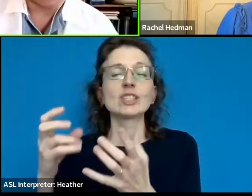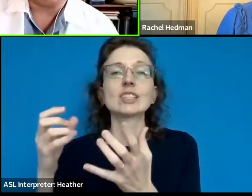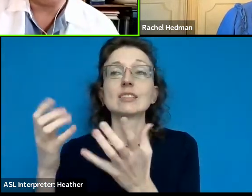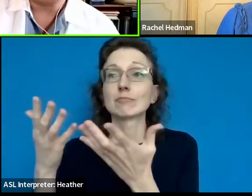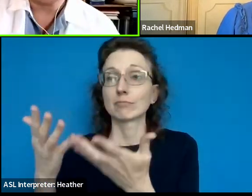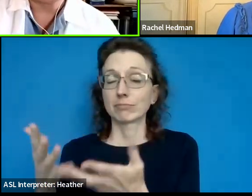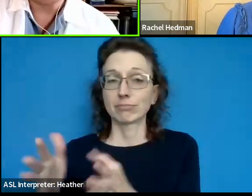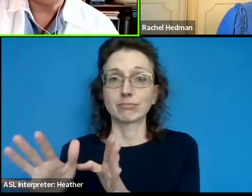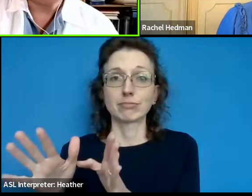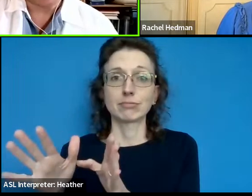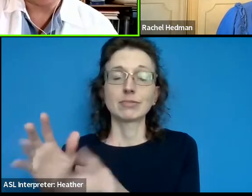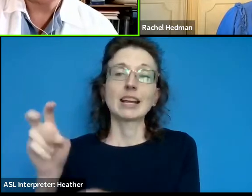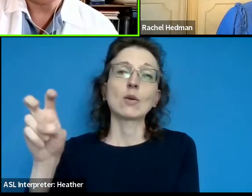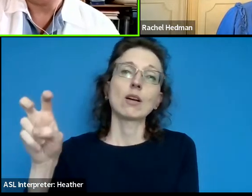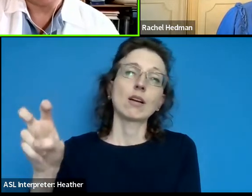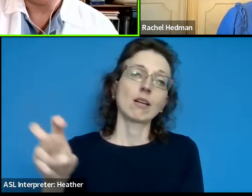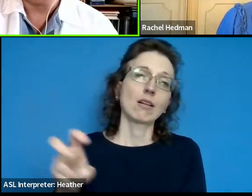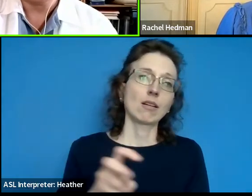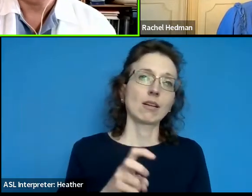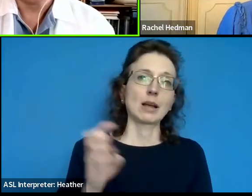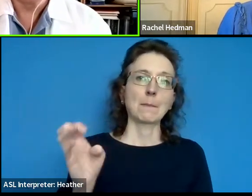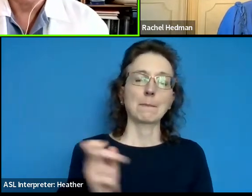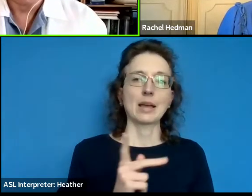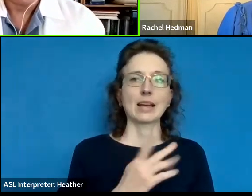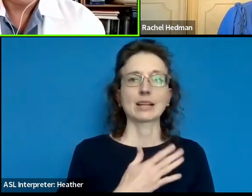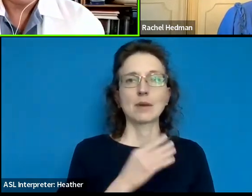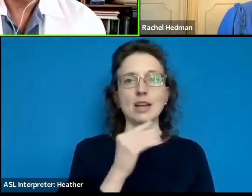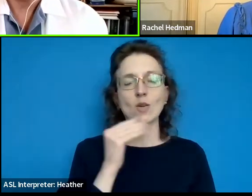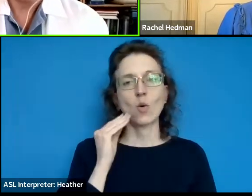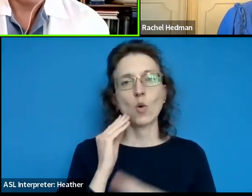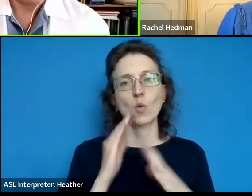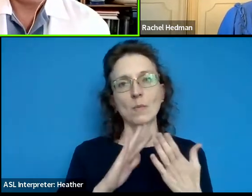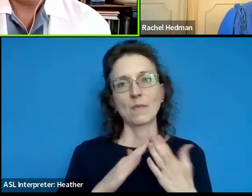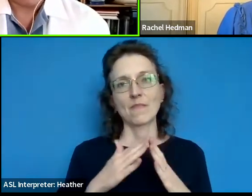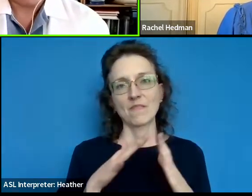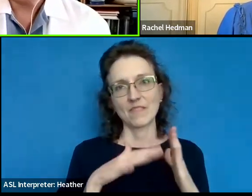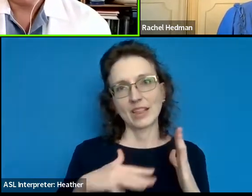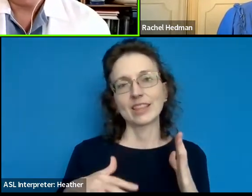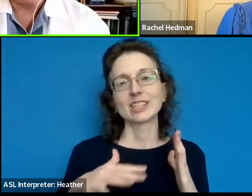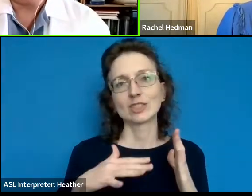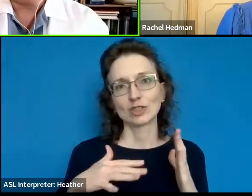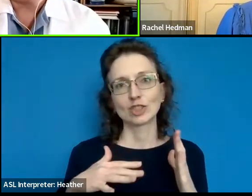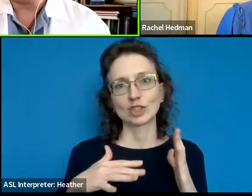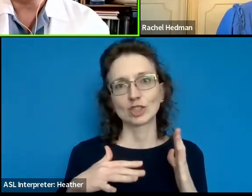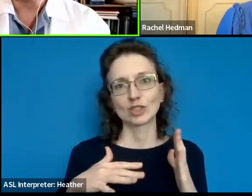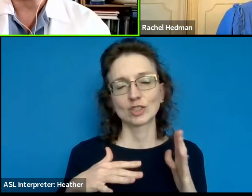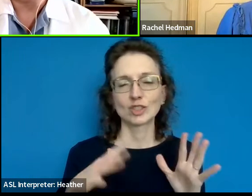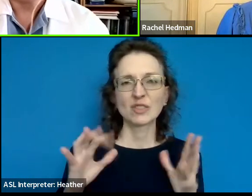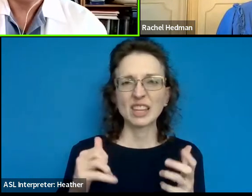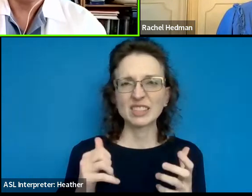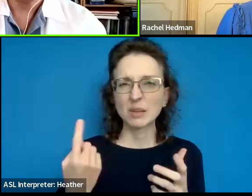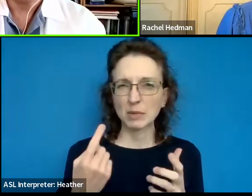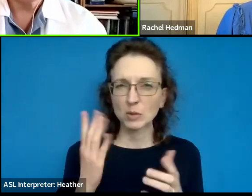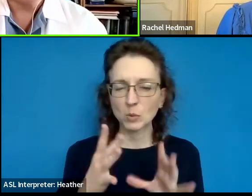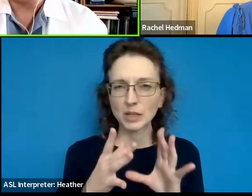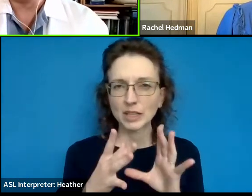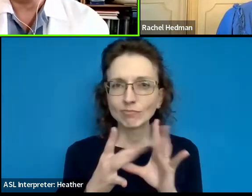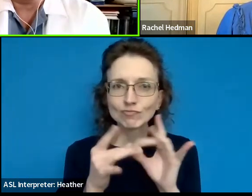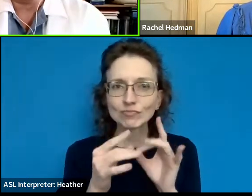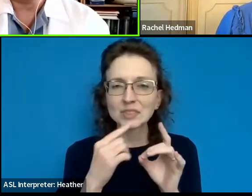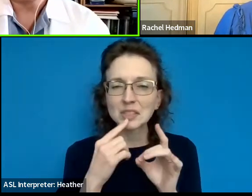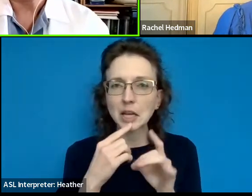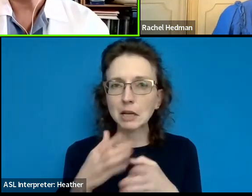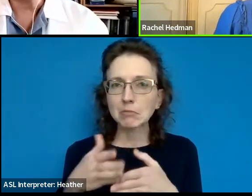story. And now I'm returning back to my home village as a way of ending the